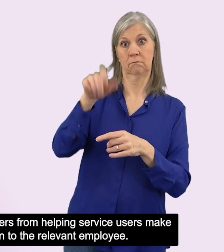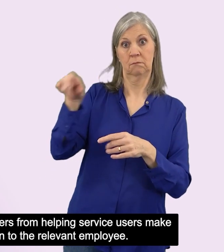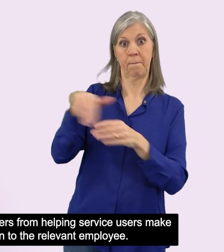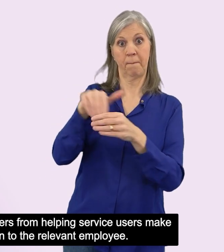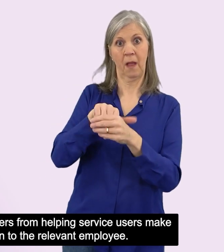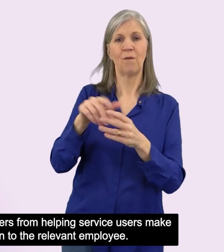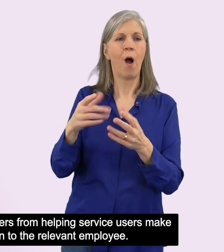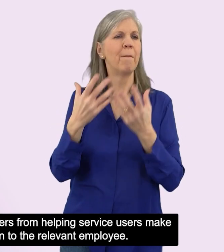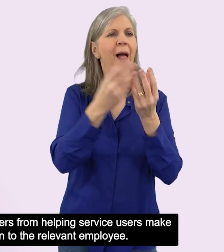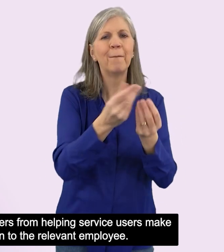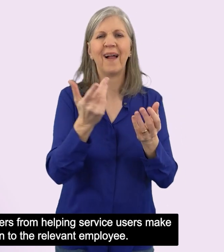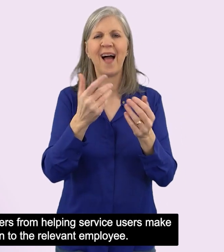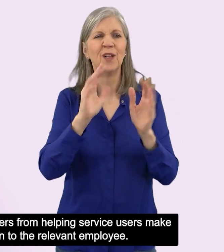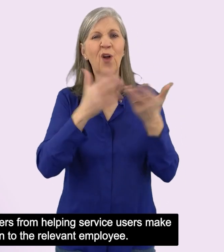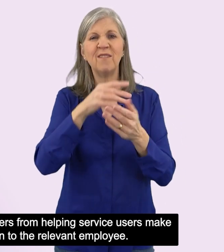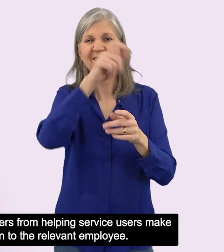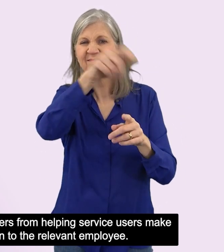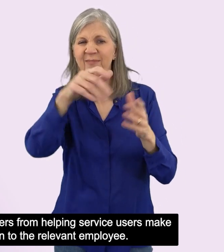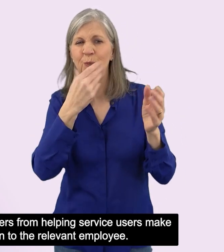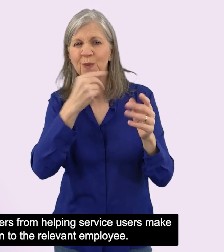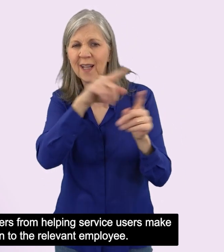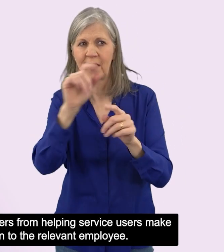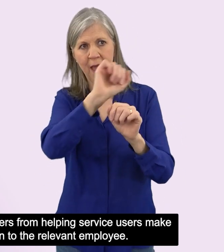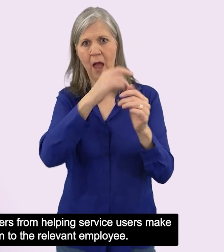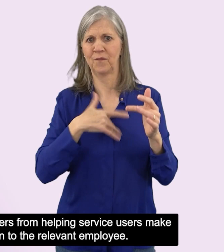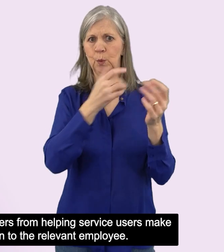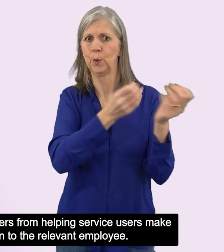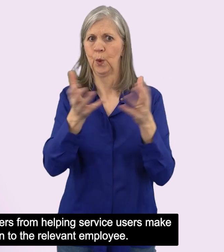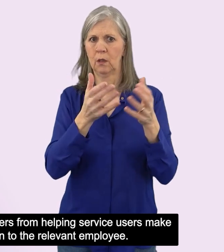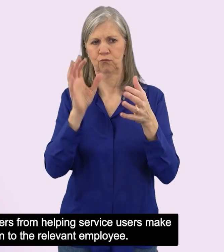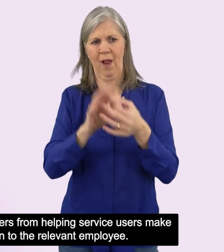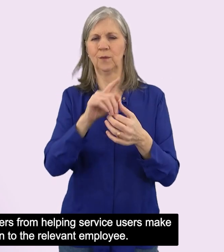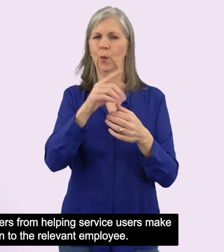It does not prevent members from helping service users make their views known to the relevant employee.